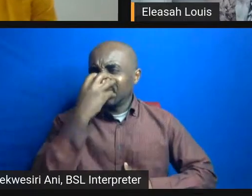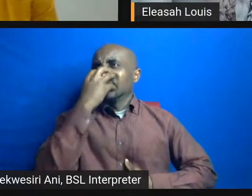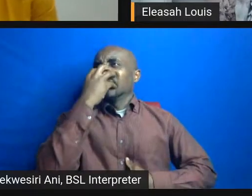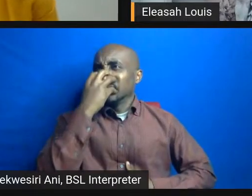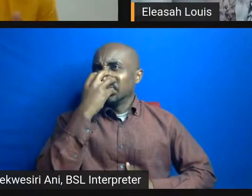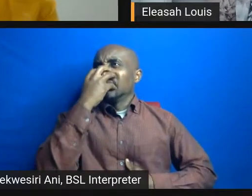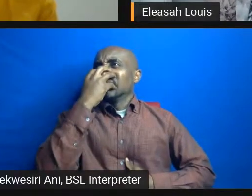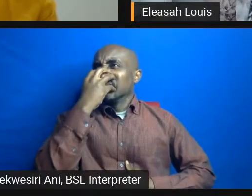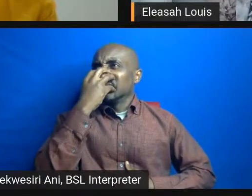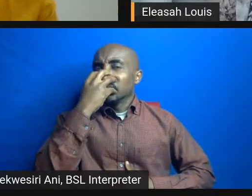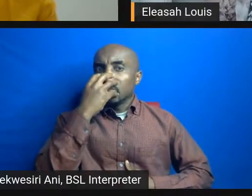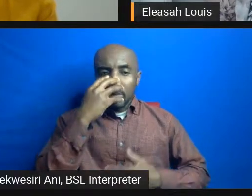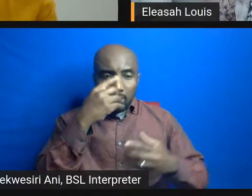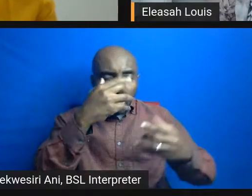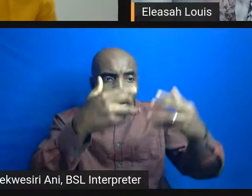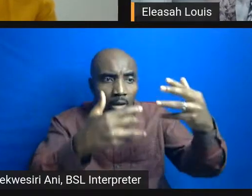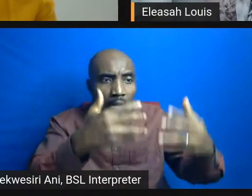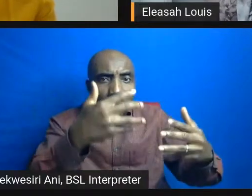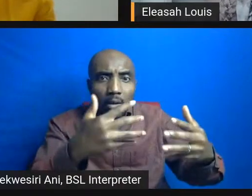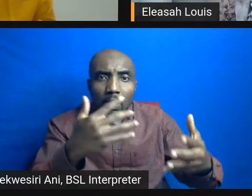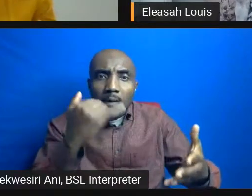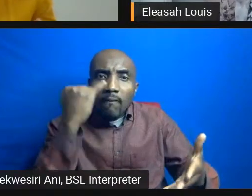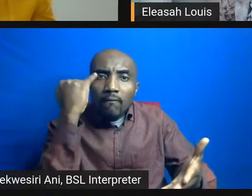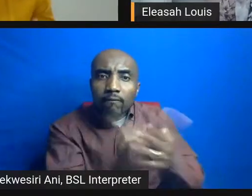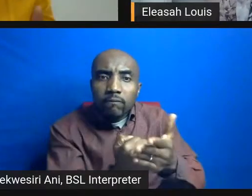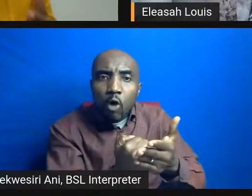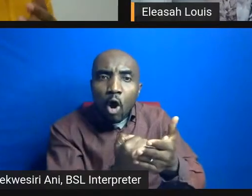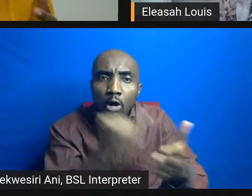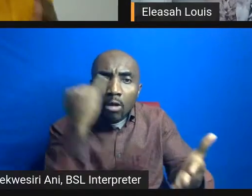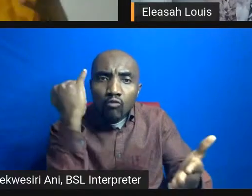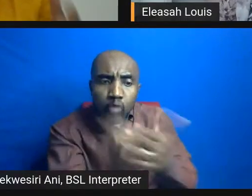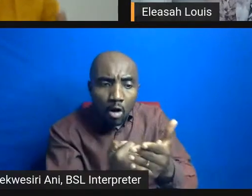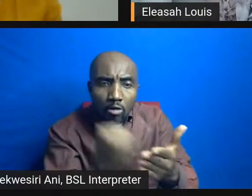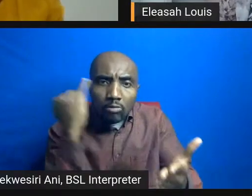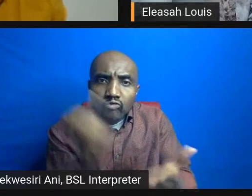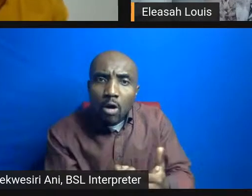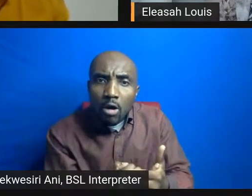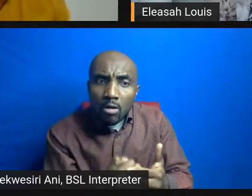it gives you false readings. And I